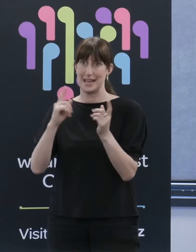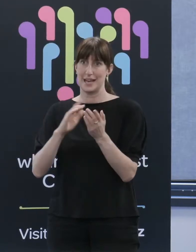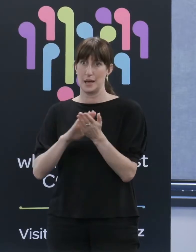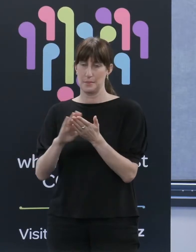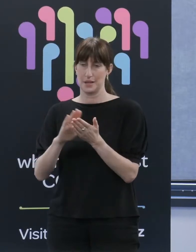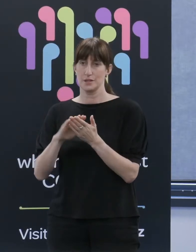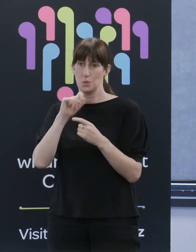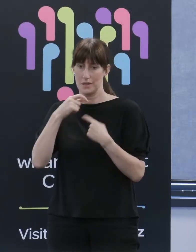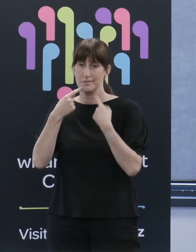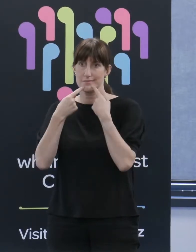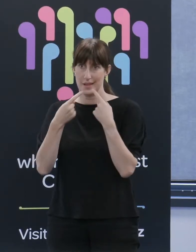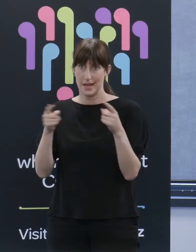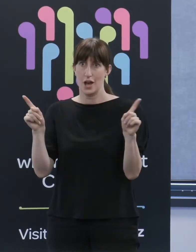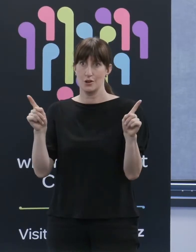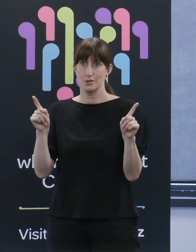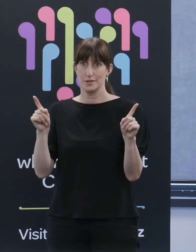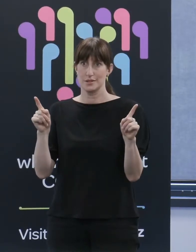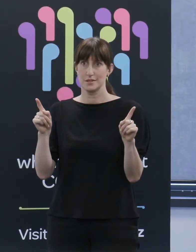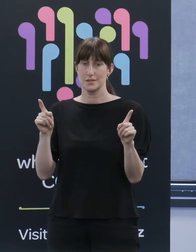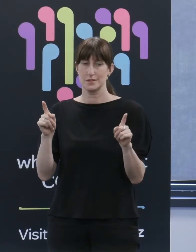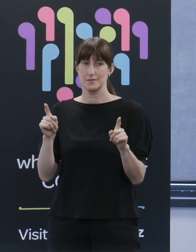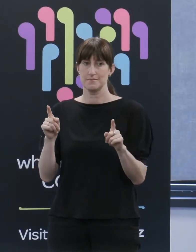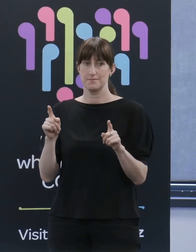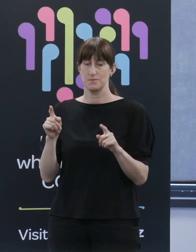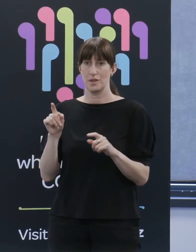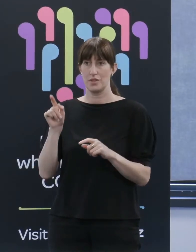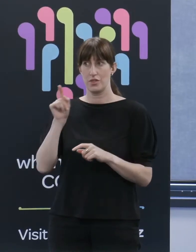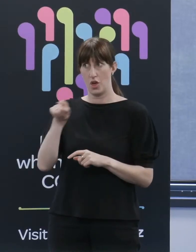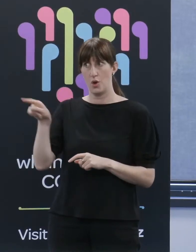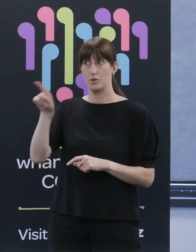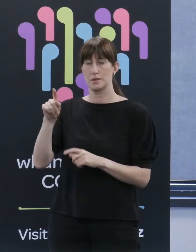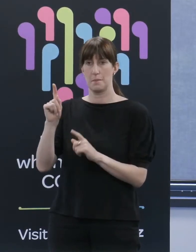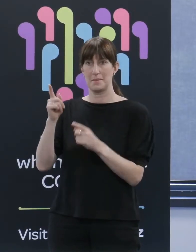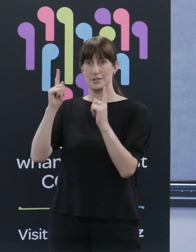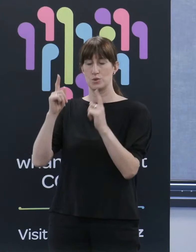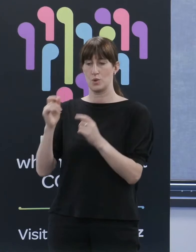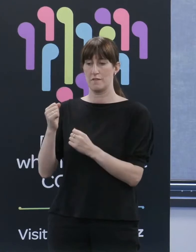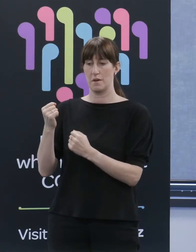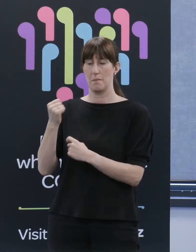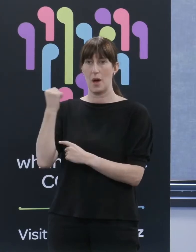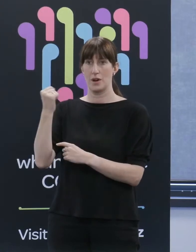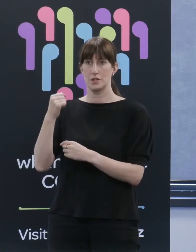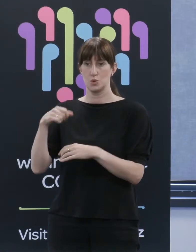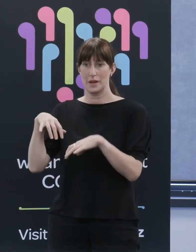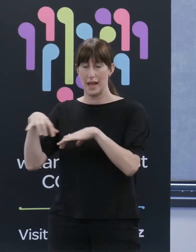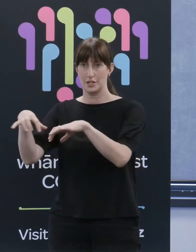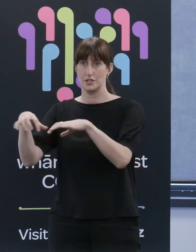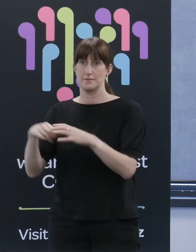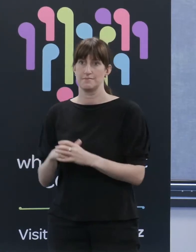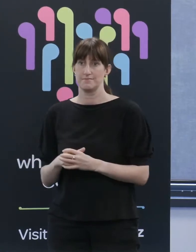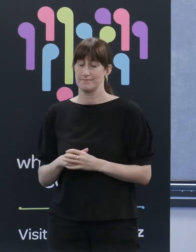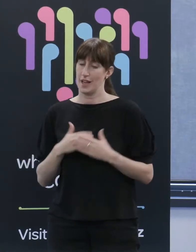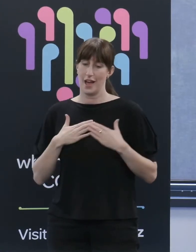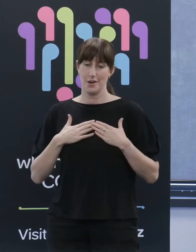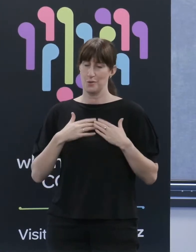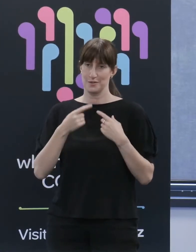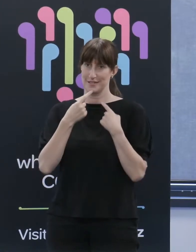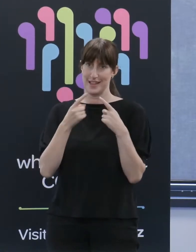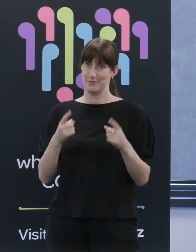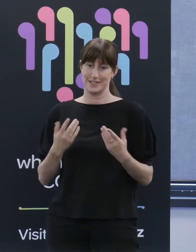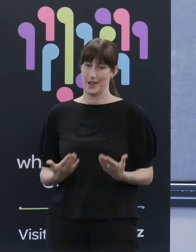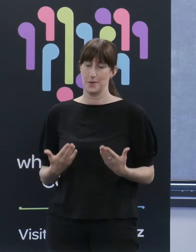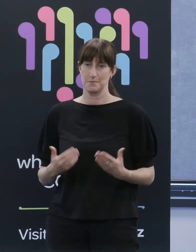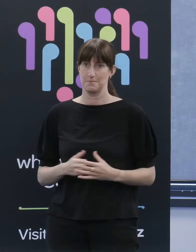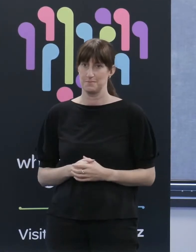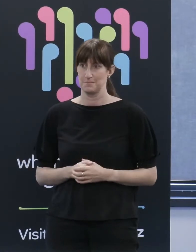what the decision is by ministers with power to act, based on largely, I think, on the advice we've given, so I won't preempt what that decision